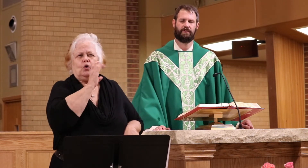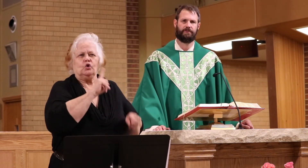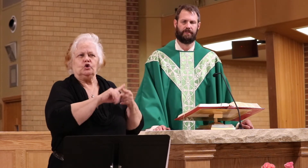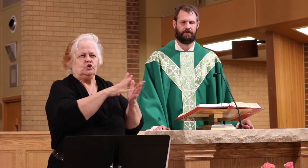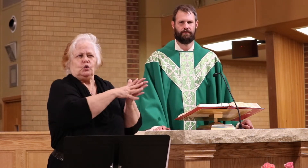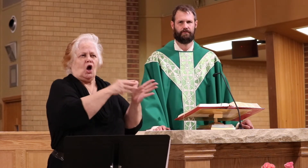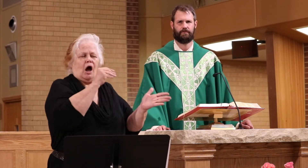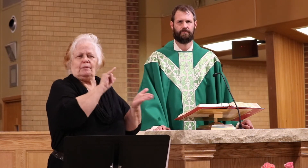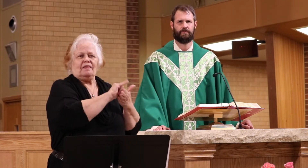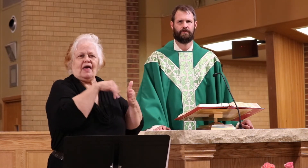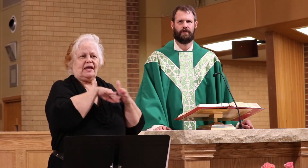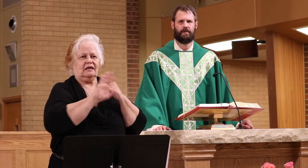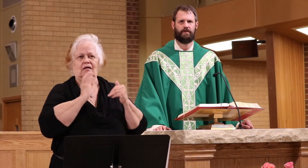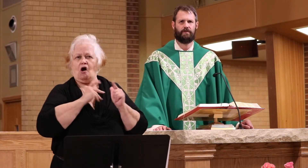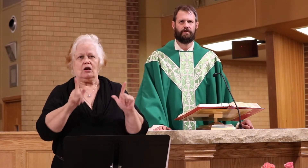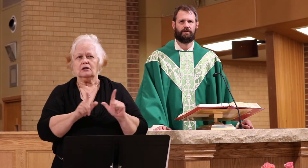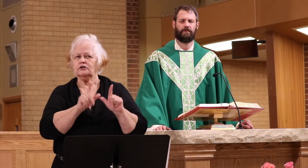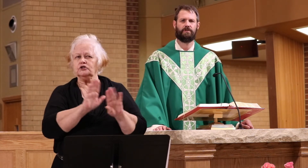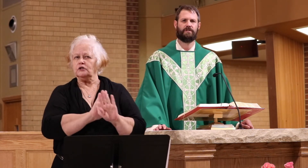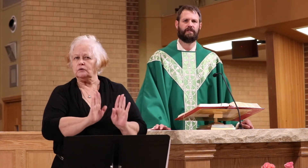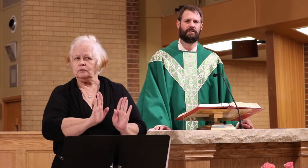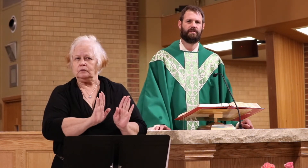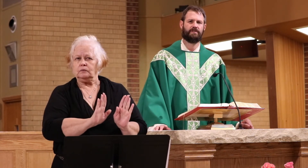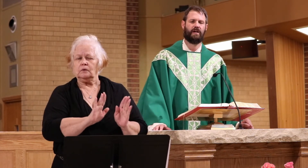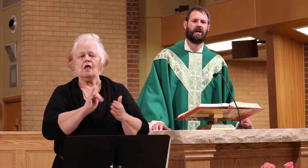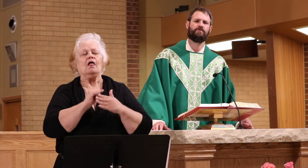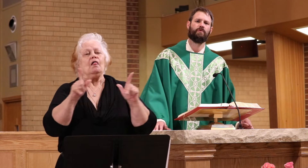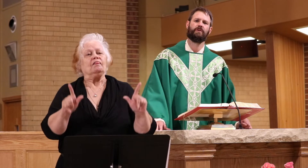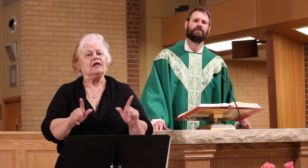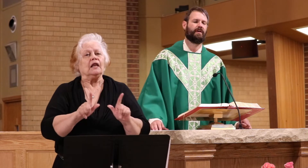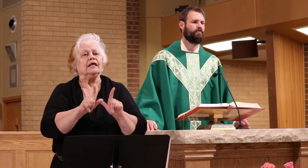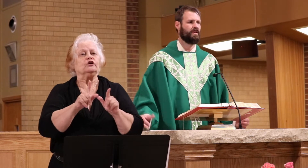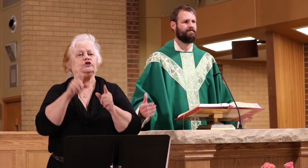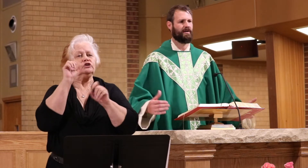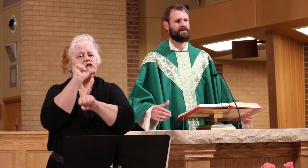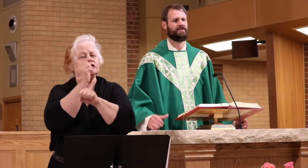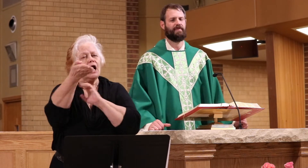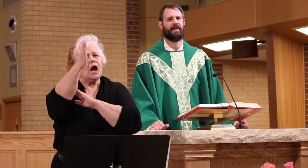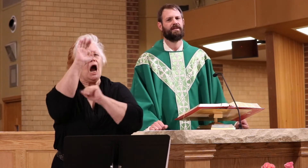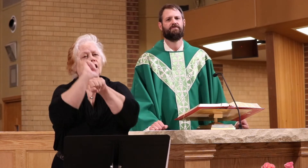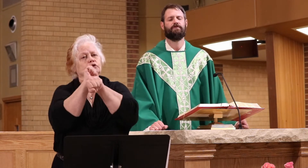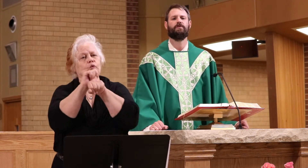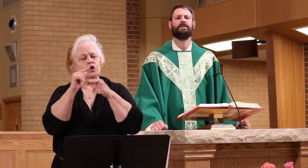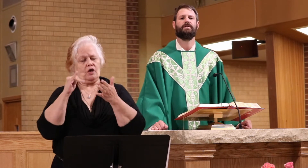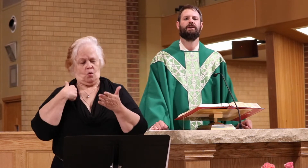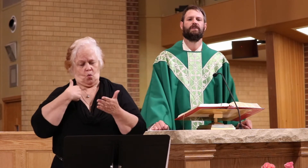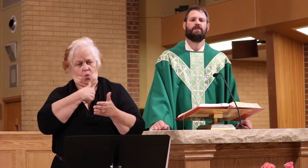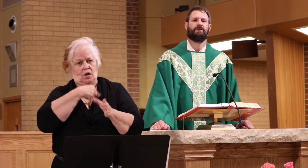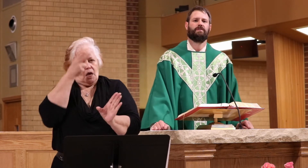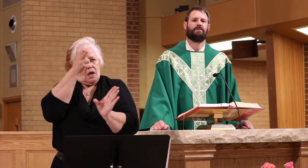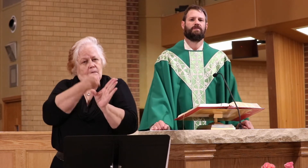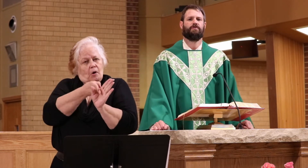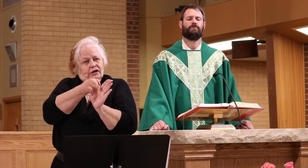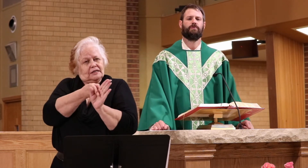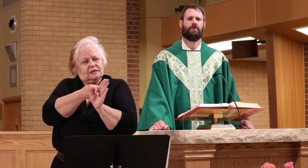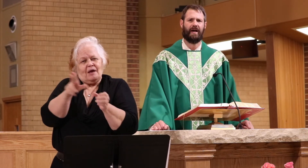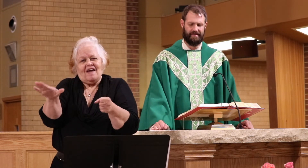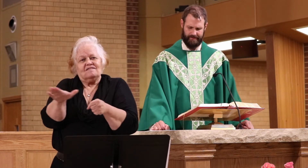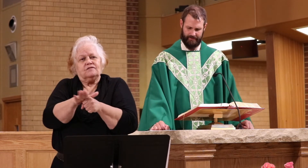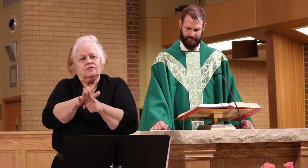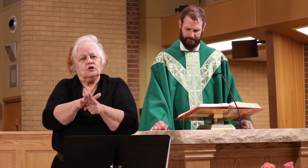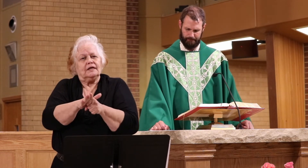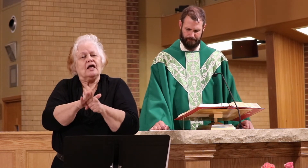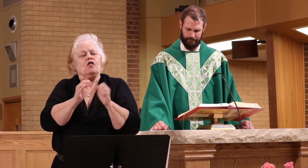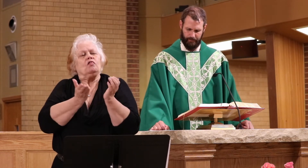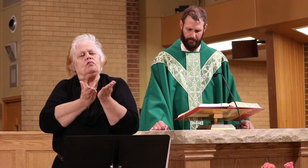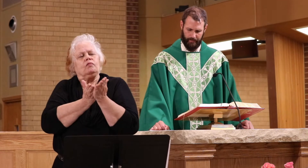that in the liturgy. The liturgy is God's work that we participate in fully through